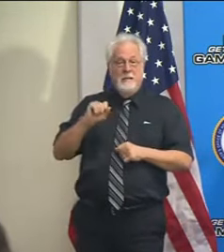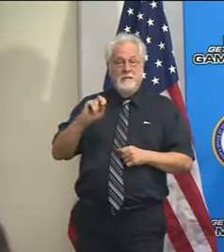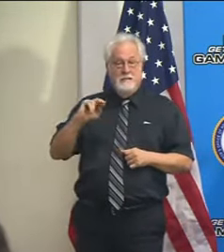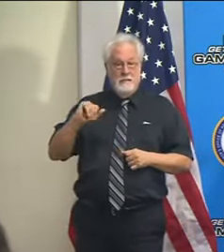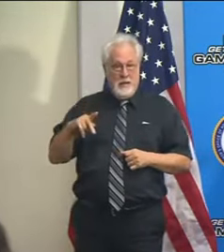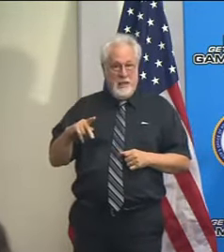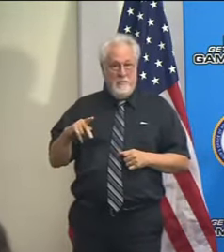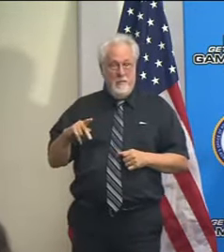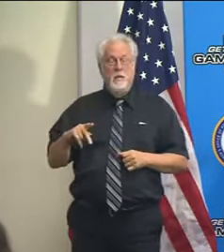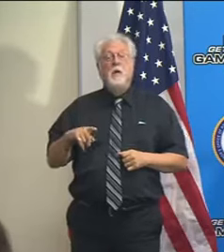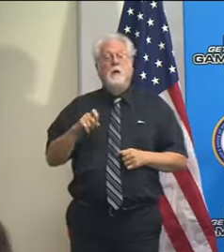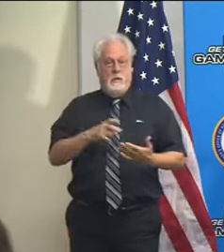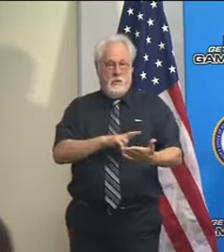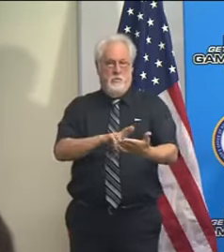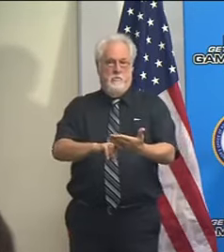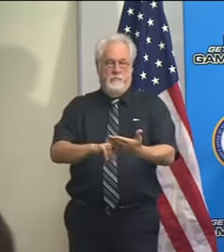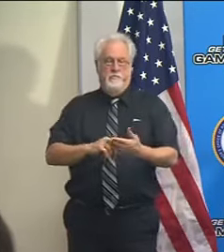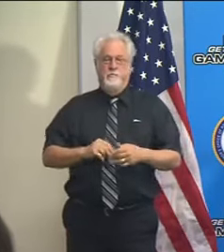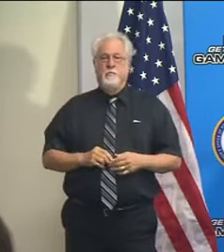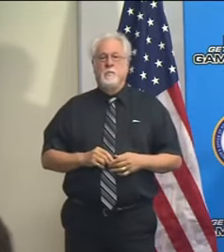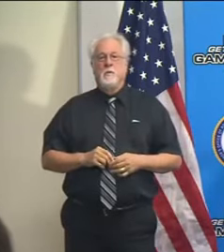to register.